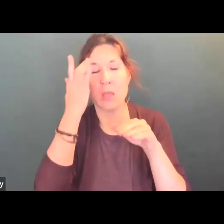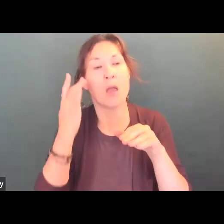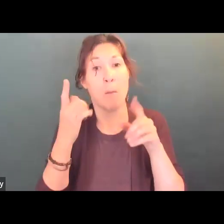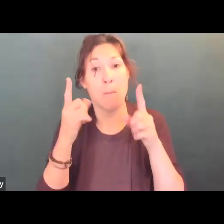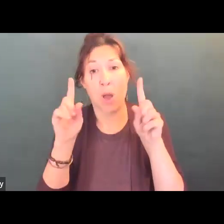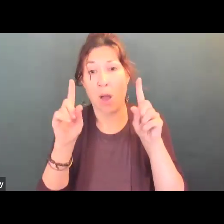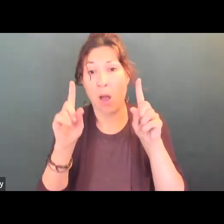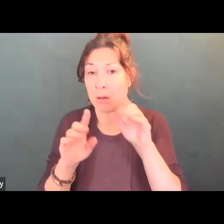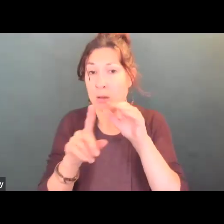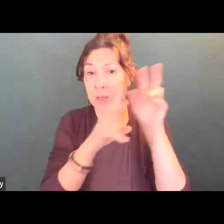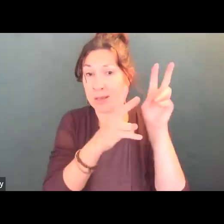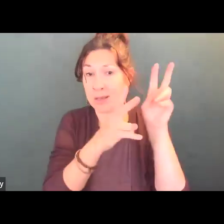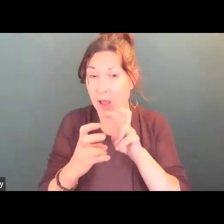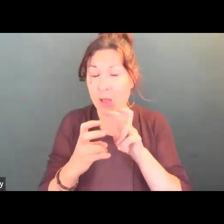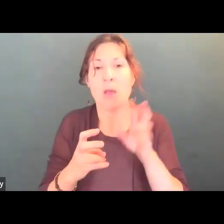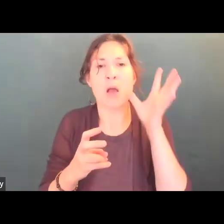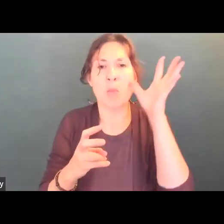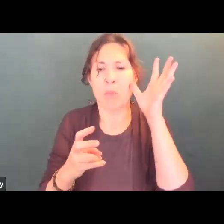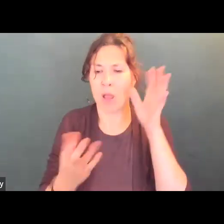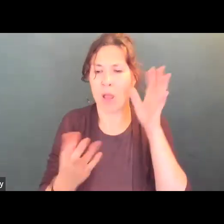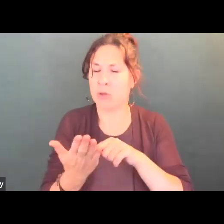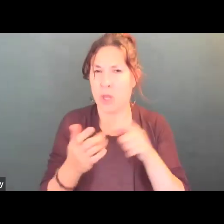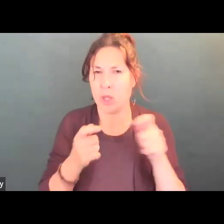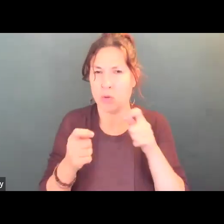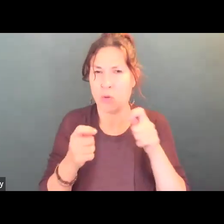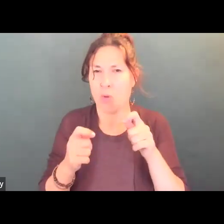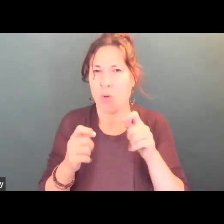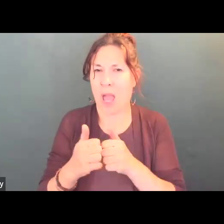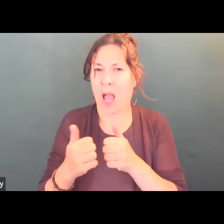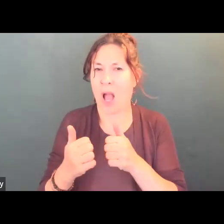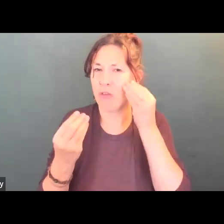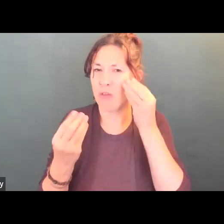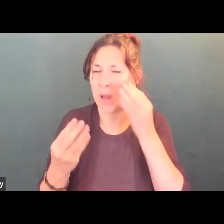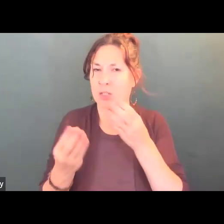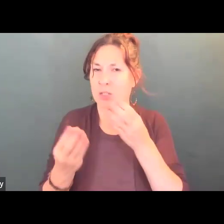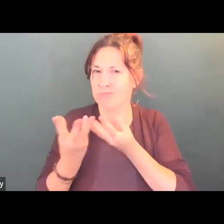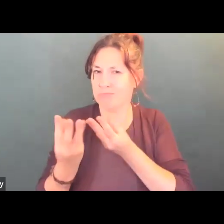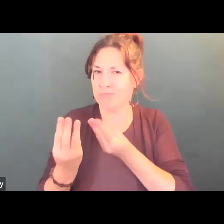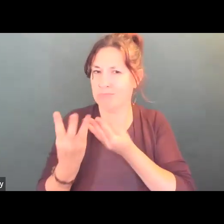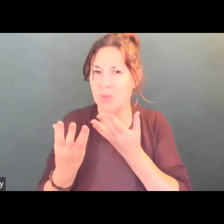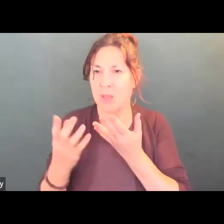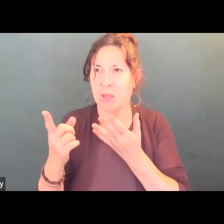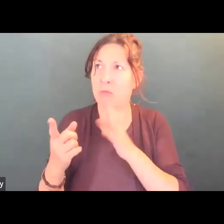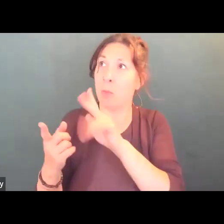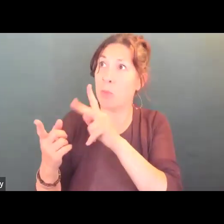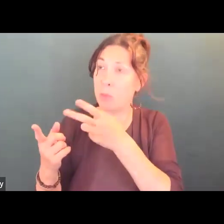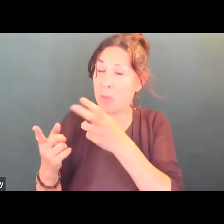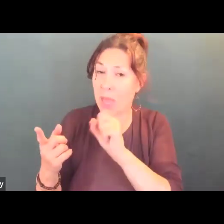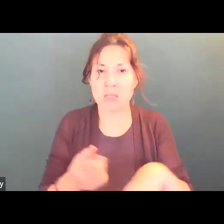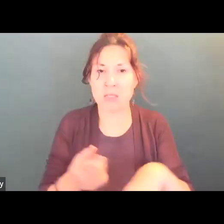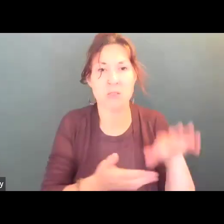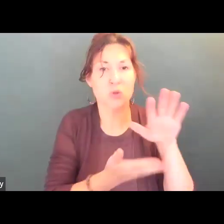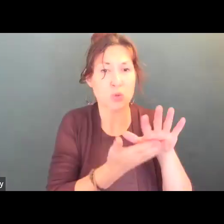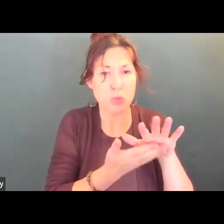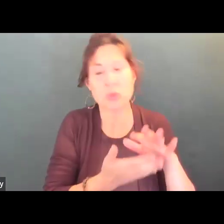will have more control over how you get information from the schools in the district. Families will get all the important